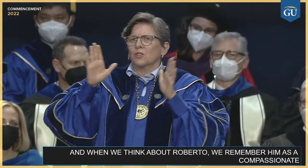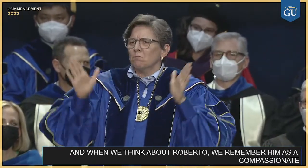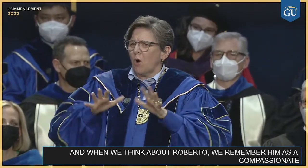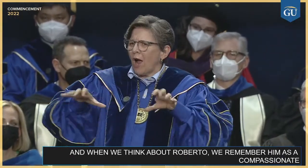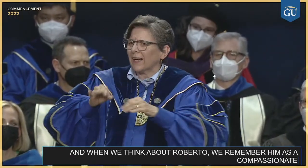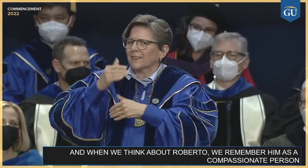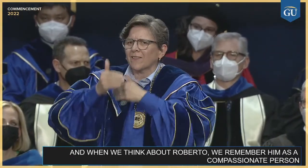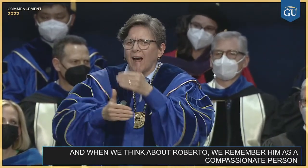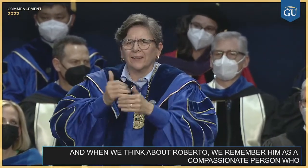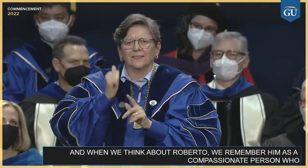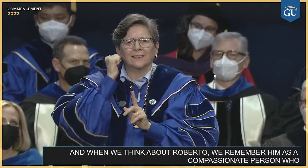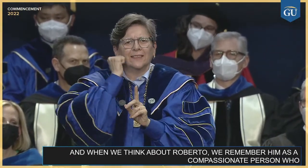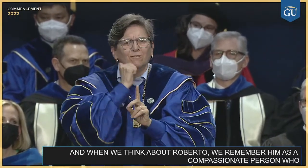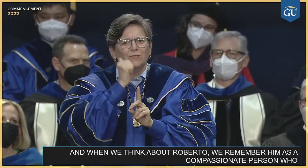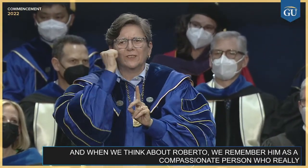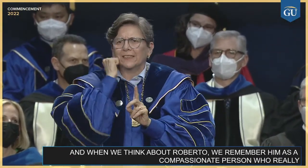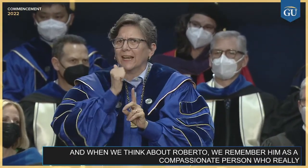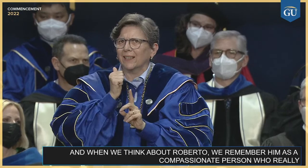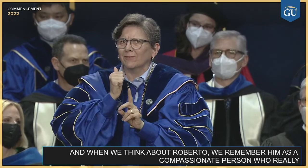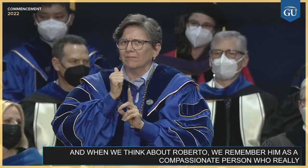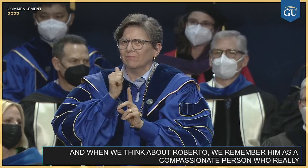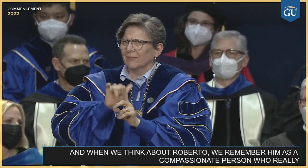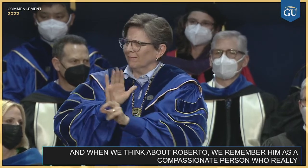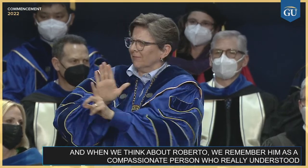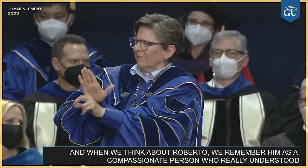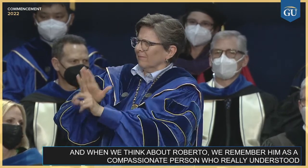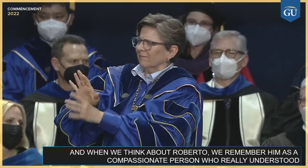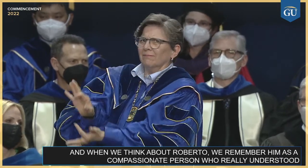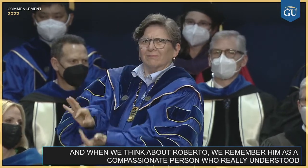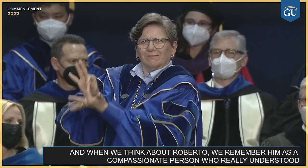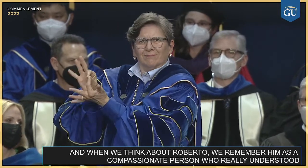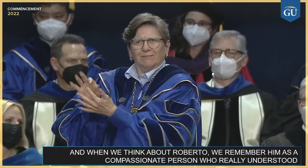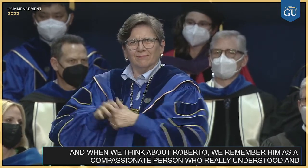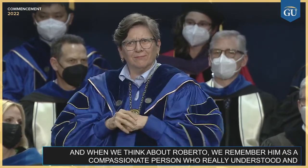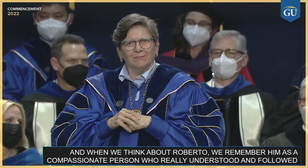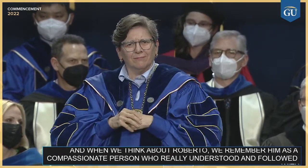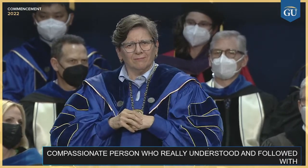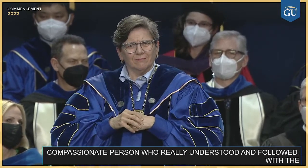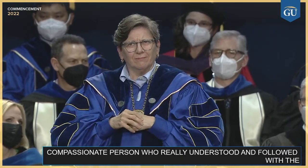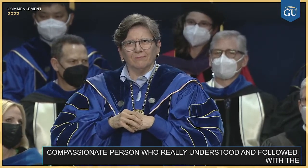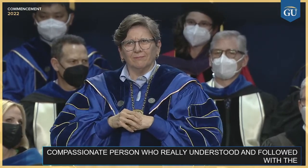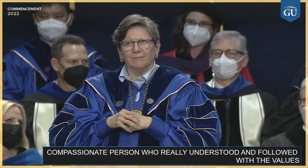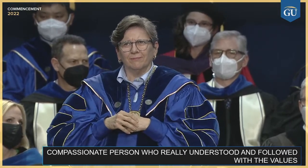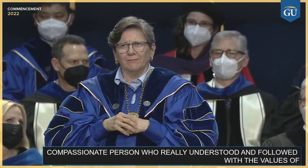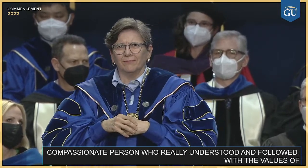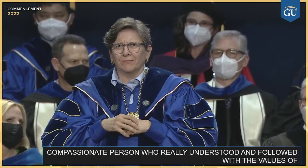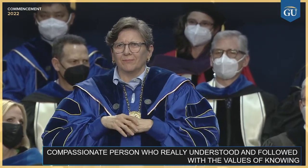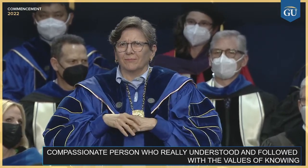and followed with the values of knowing that small acts of kindness are what we should be doing every single day.